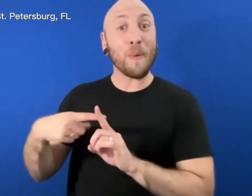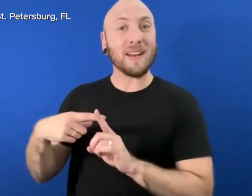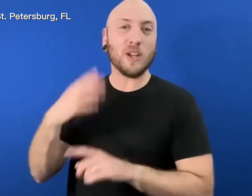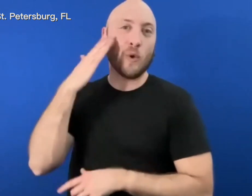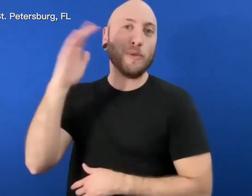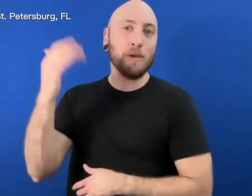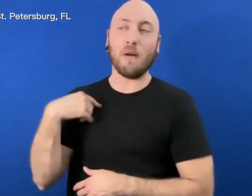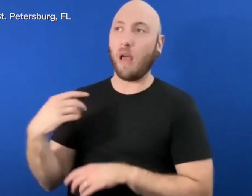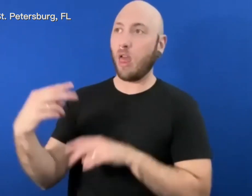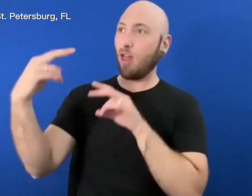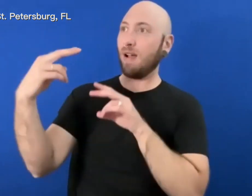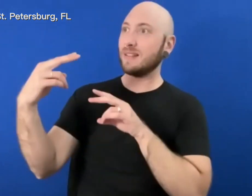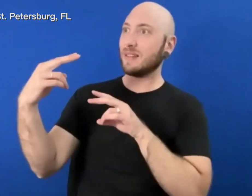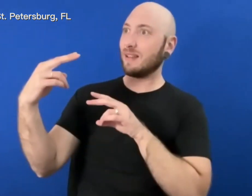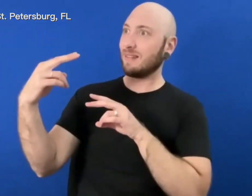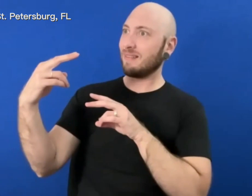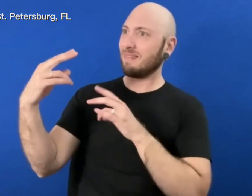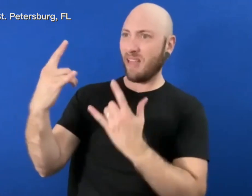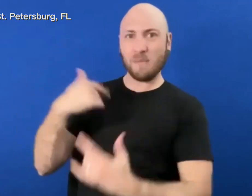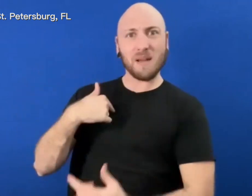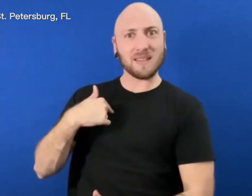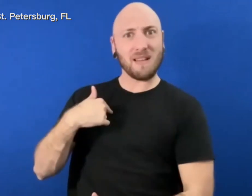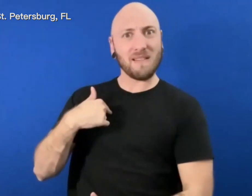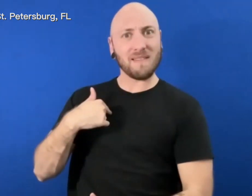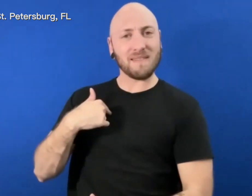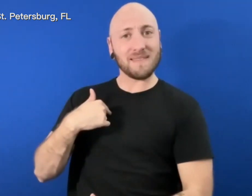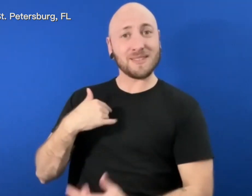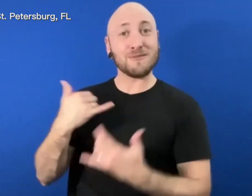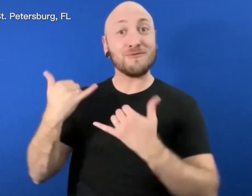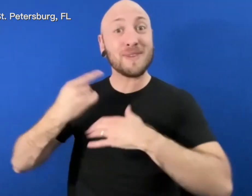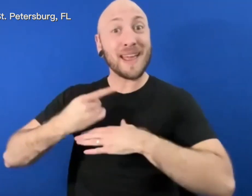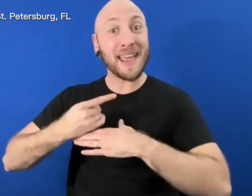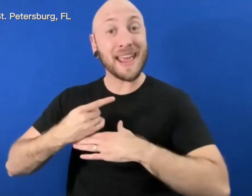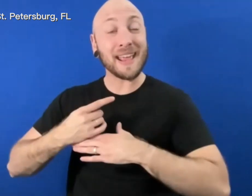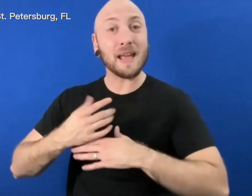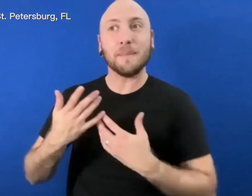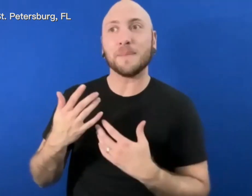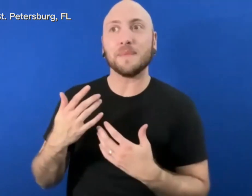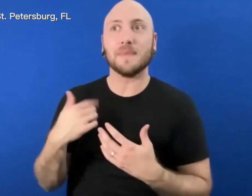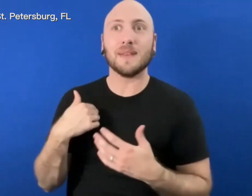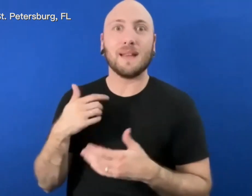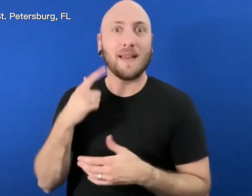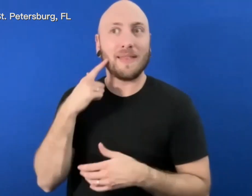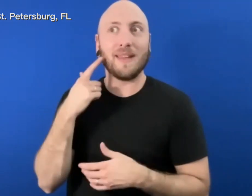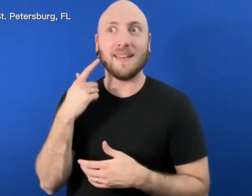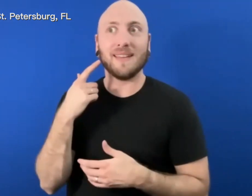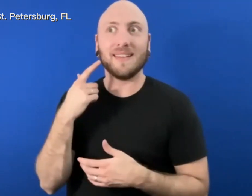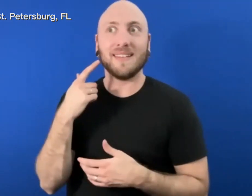And now today my favorite conspiracy theory is that everything's going to be okay. And